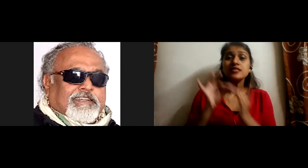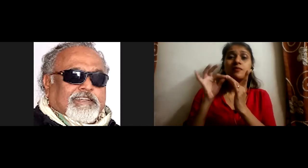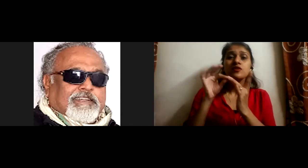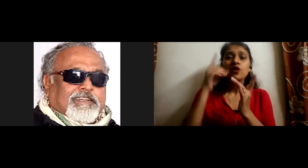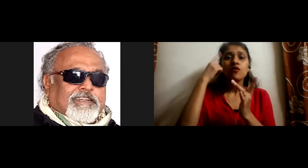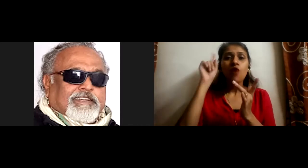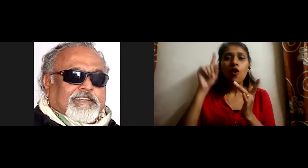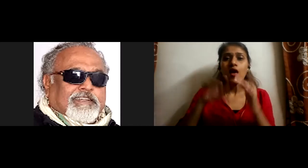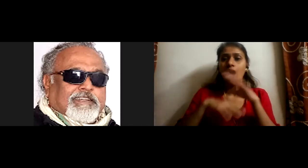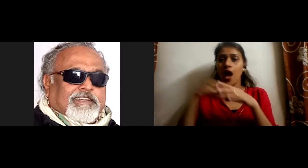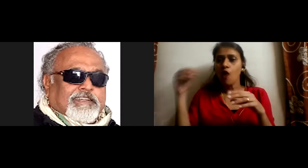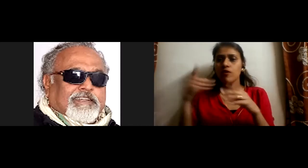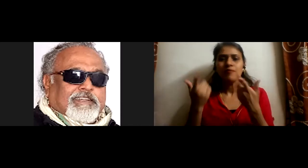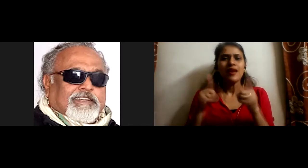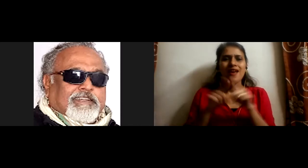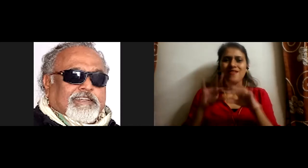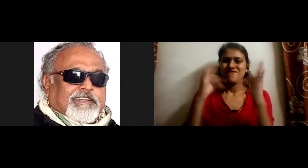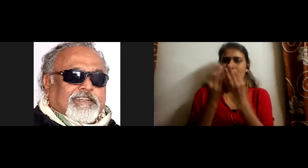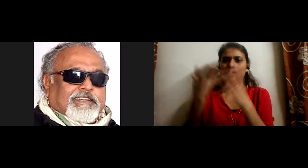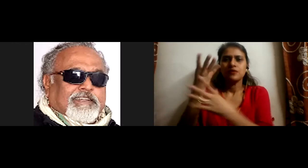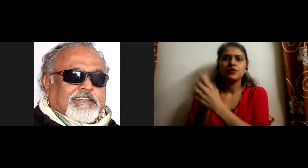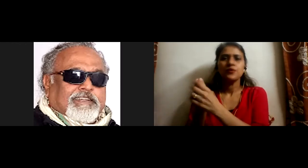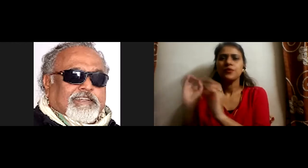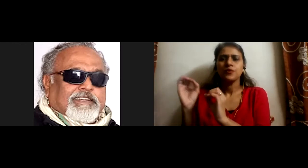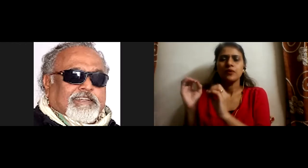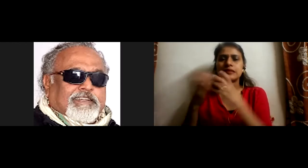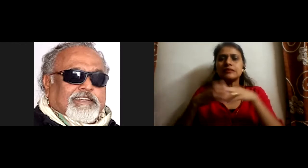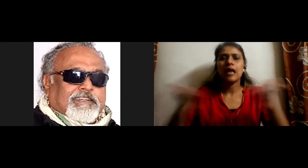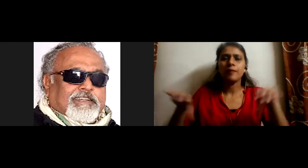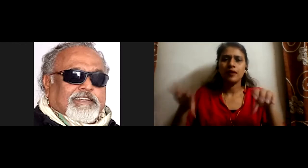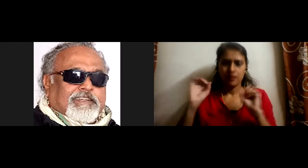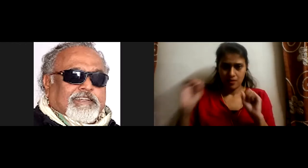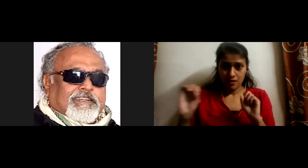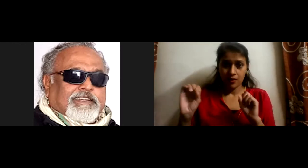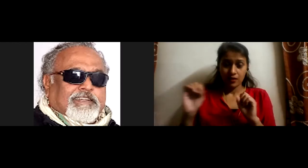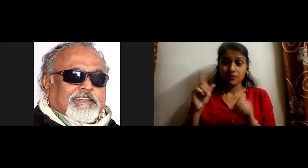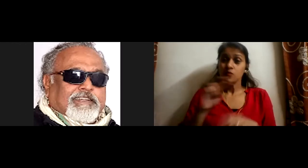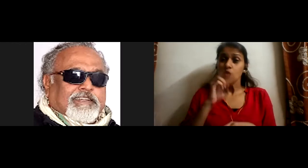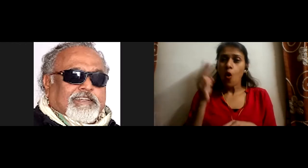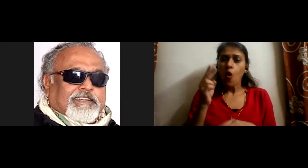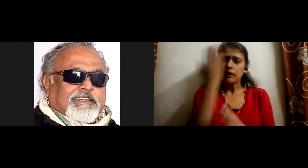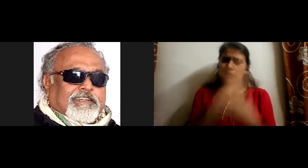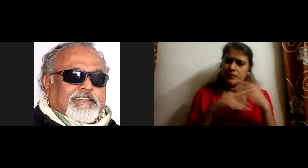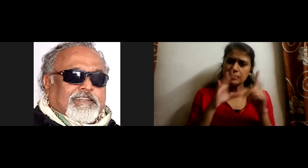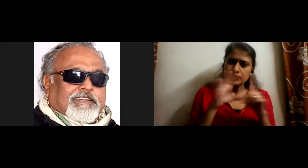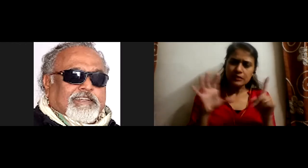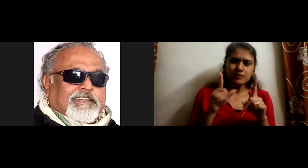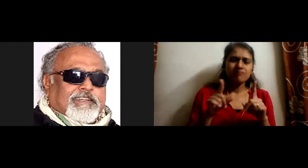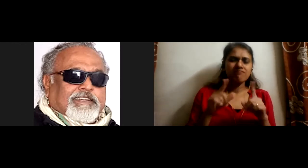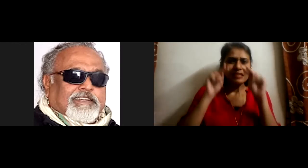outside family and those disabled requiring high supports for exercising legal rights. Now,